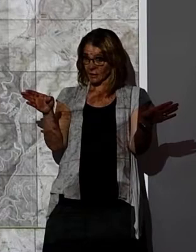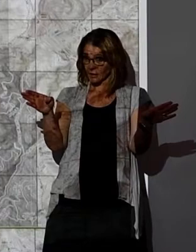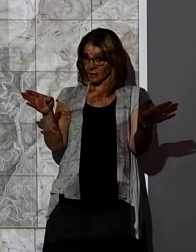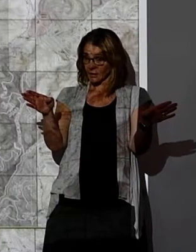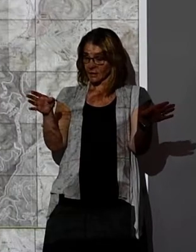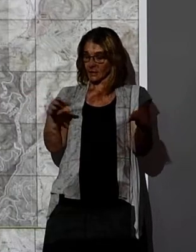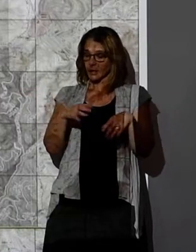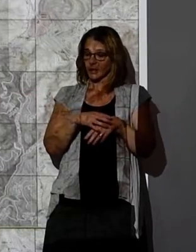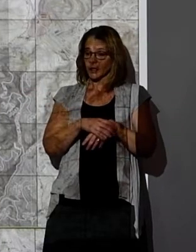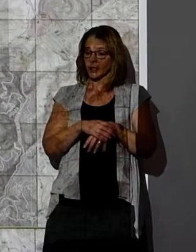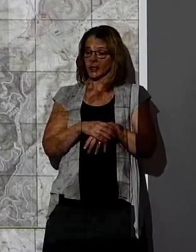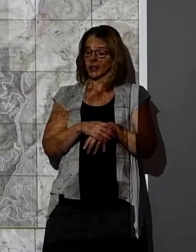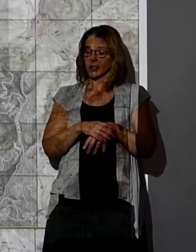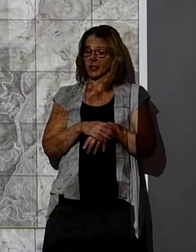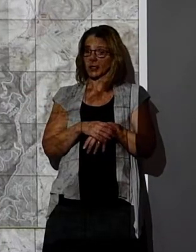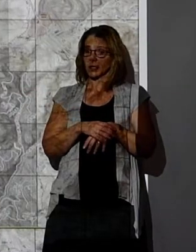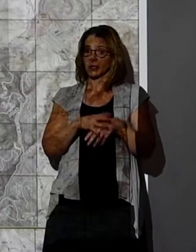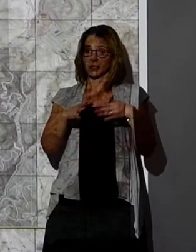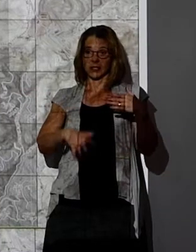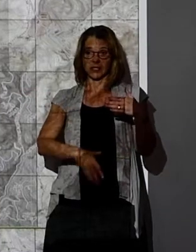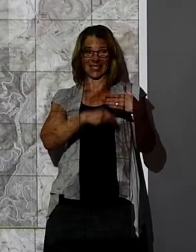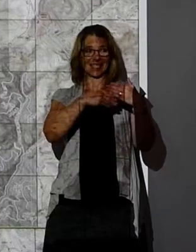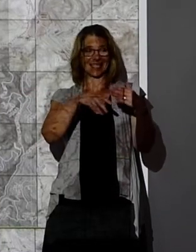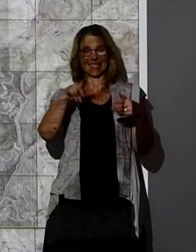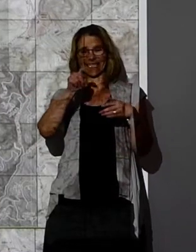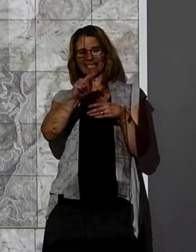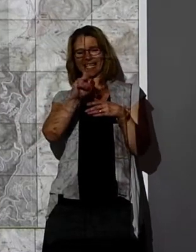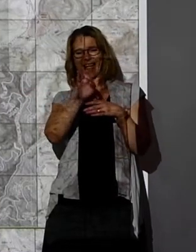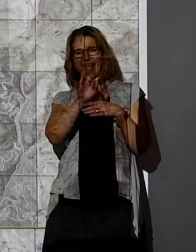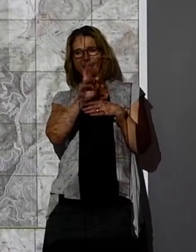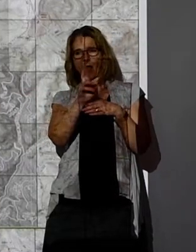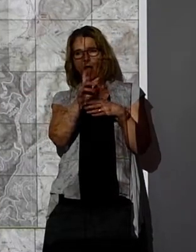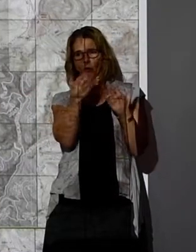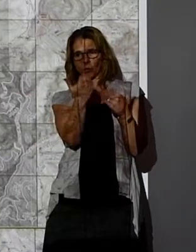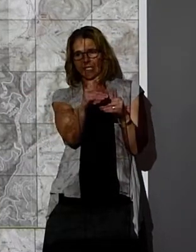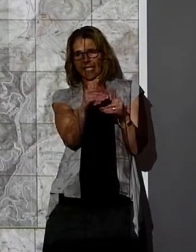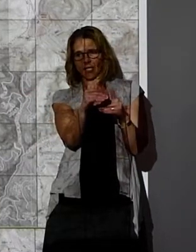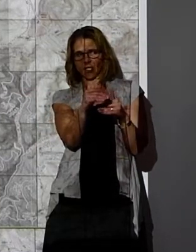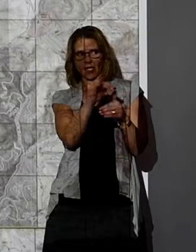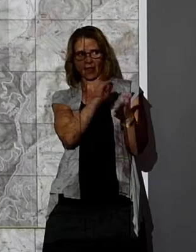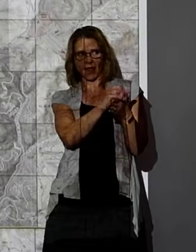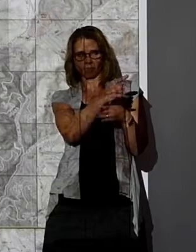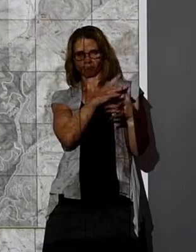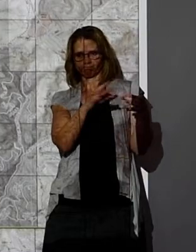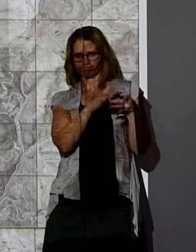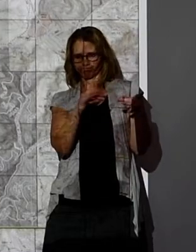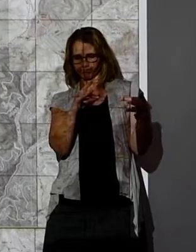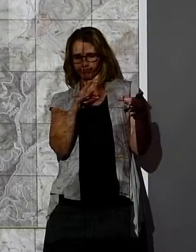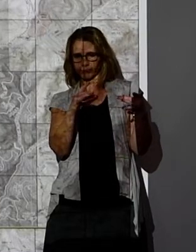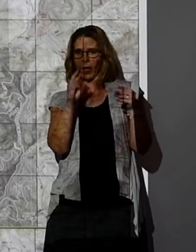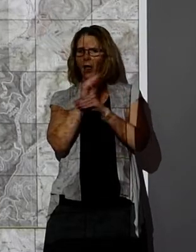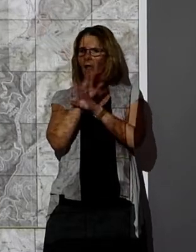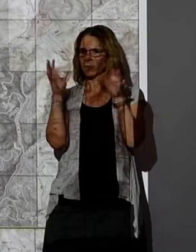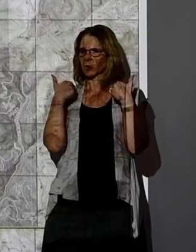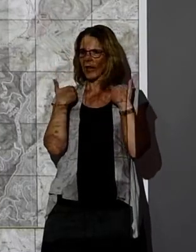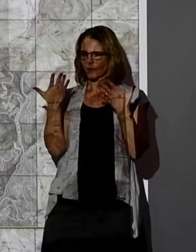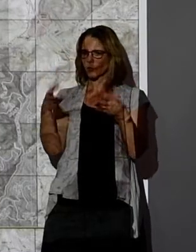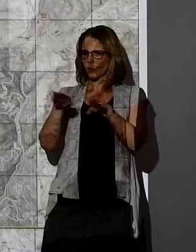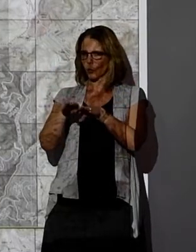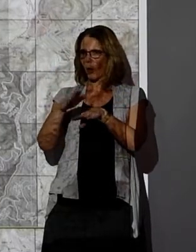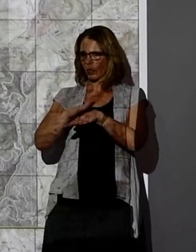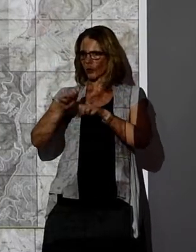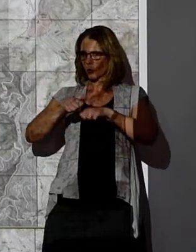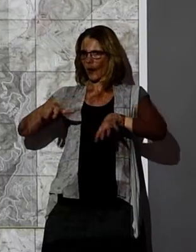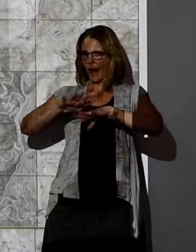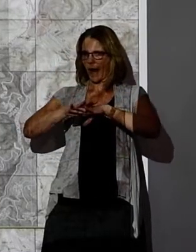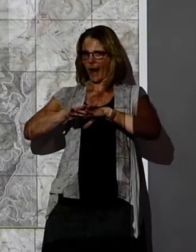that topic. In addition to the TFR restrictions that Caleb just spoke to, we obviously have closures on the ground.